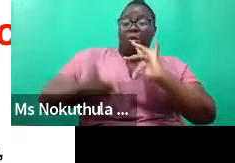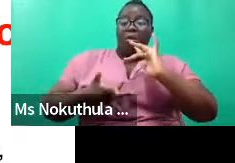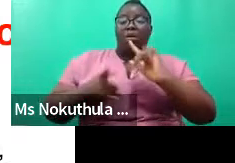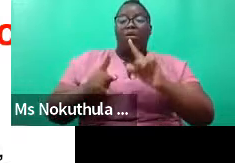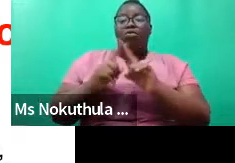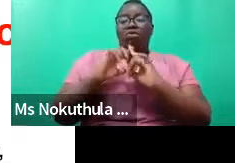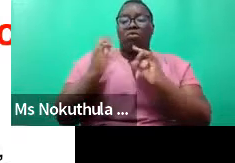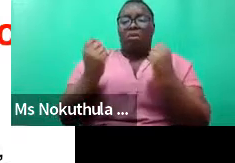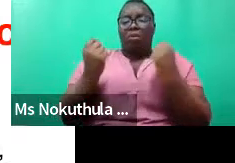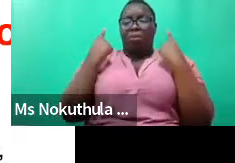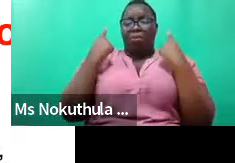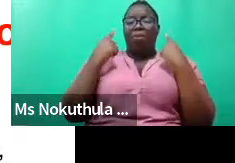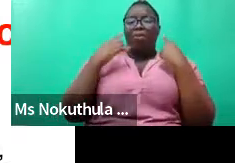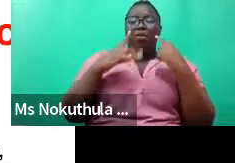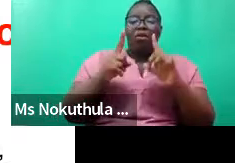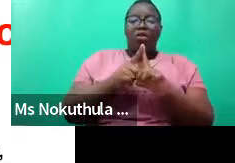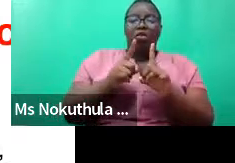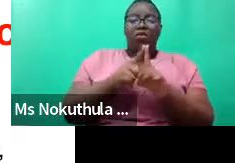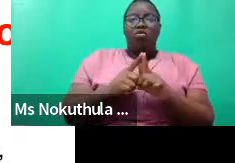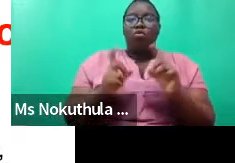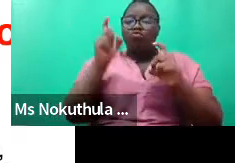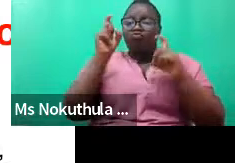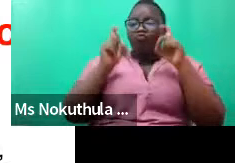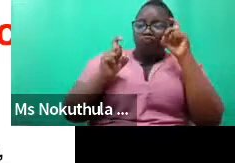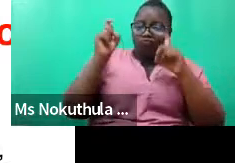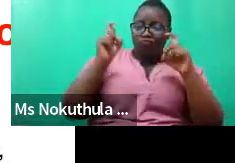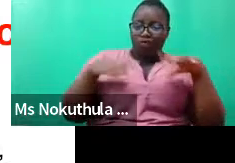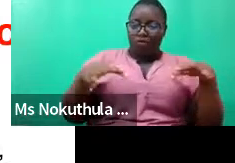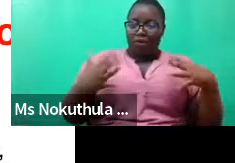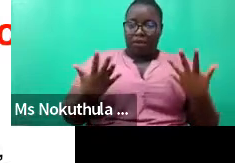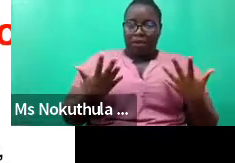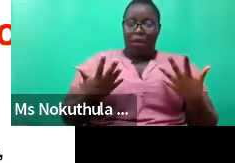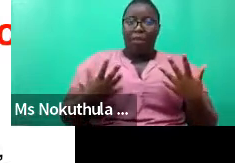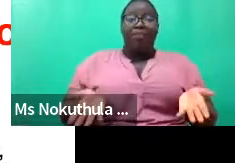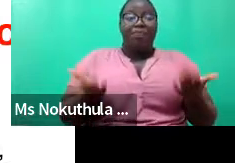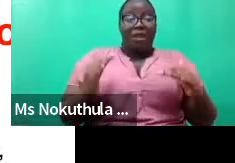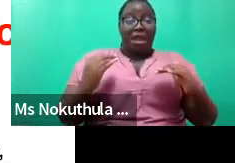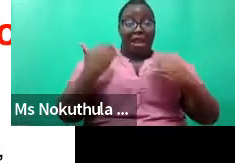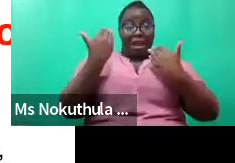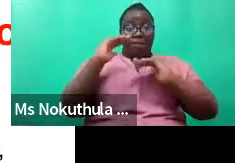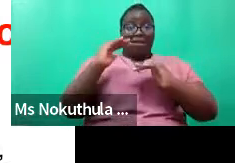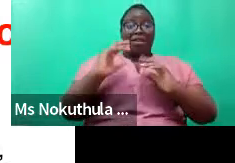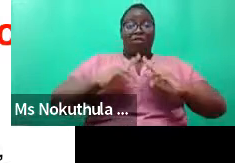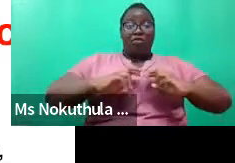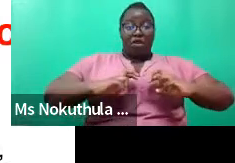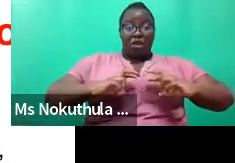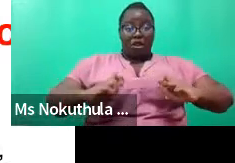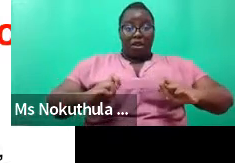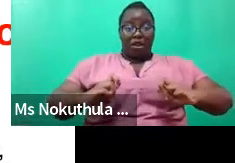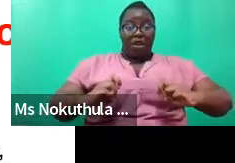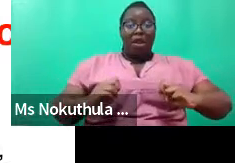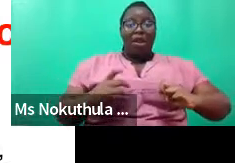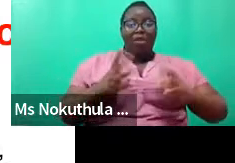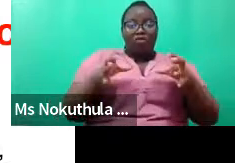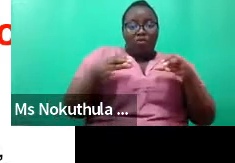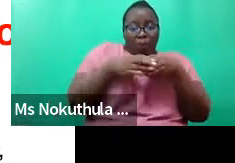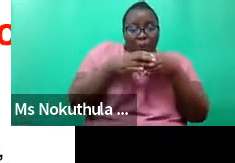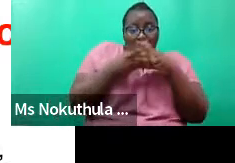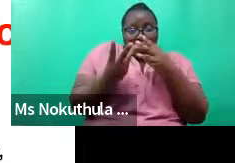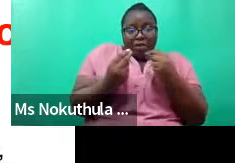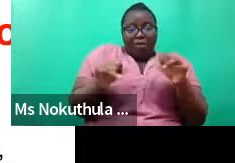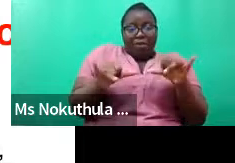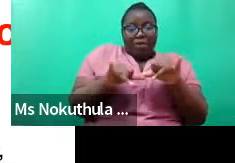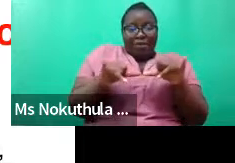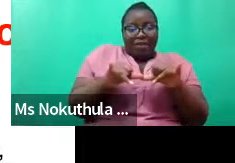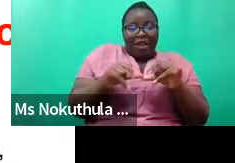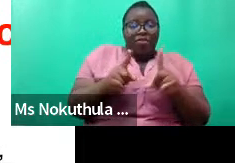and mixing of non-verbal flows. The limitation of the study included that the research considered of only 7 participants, and this may